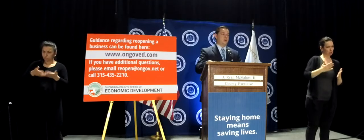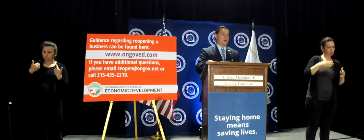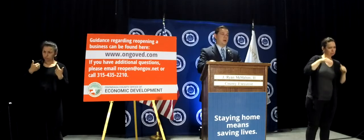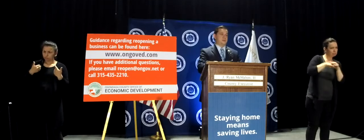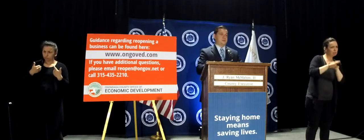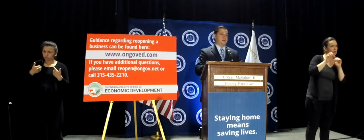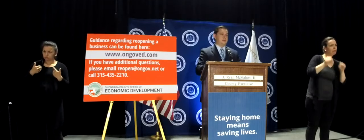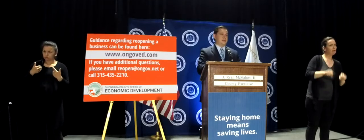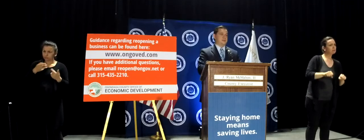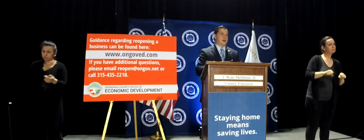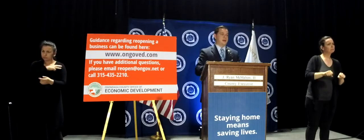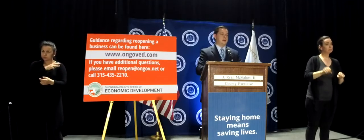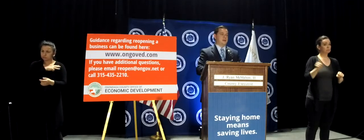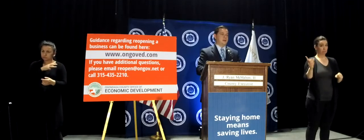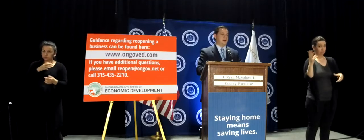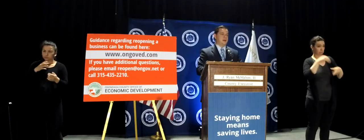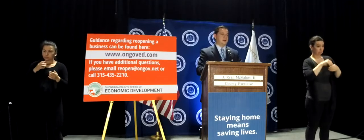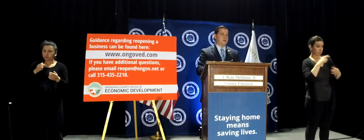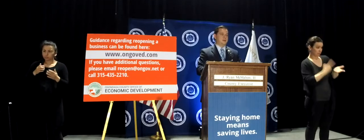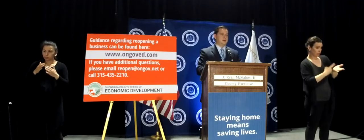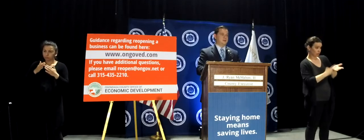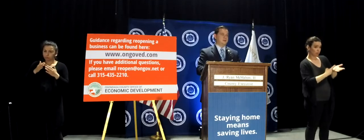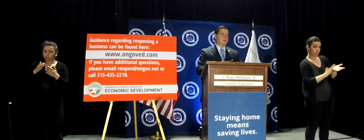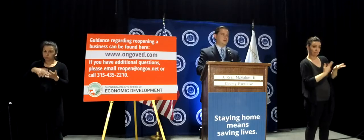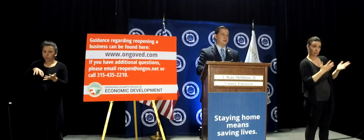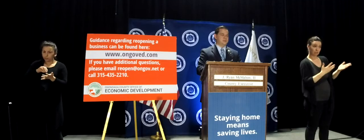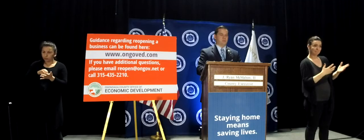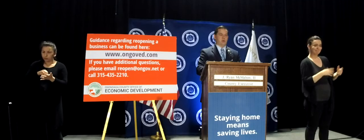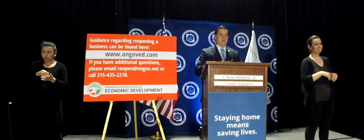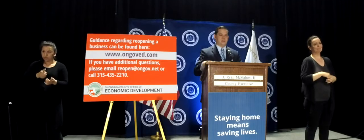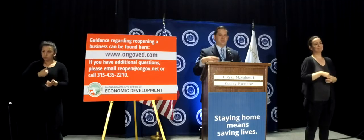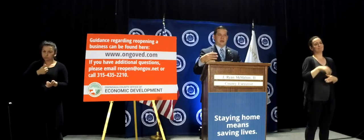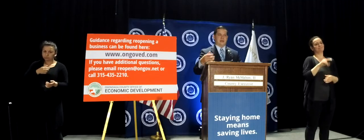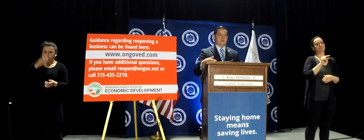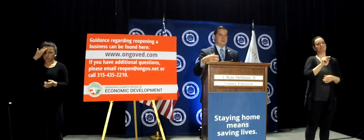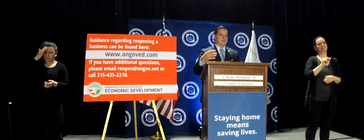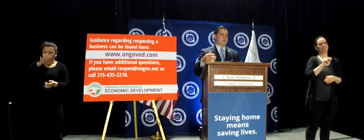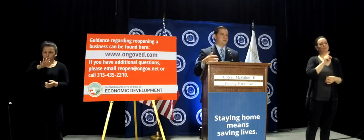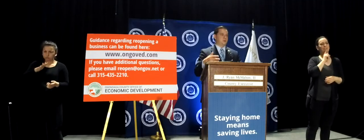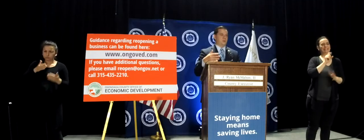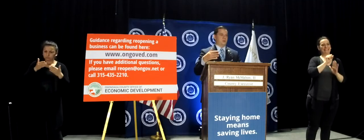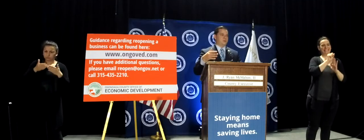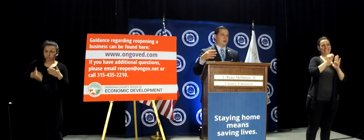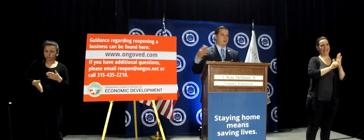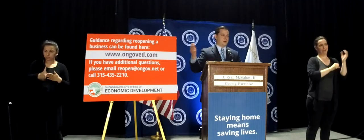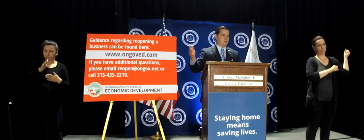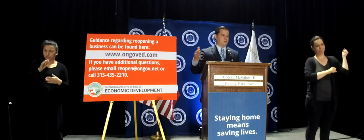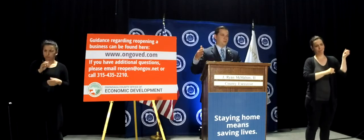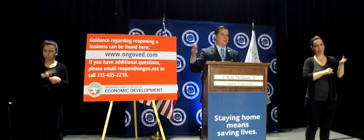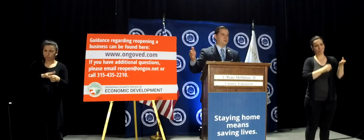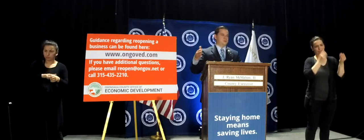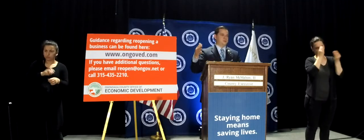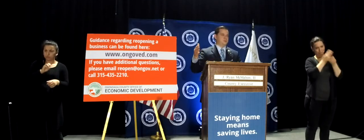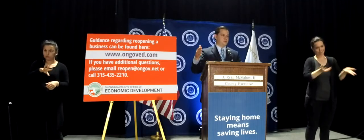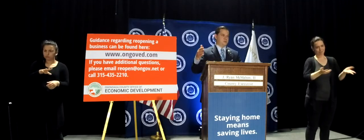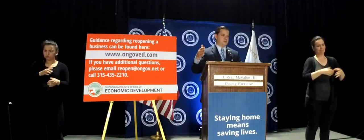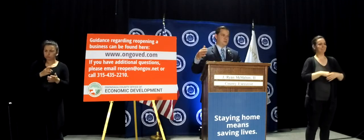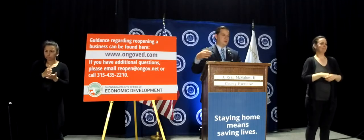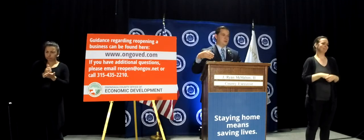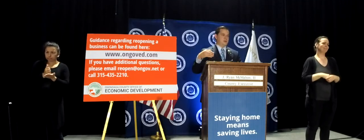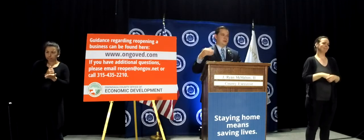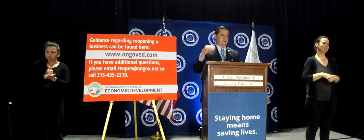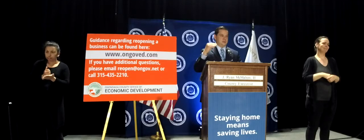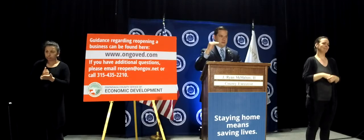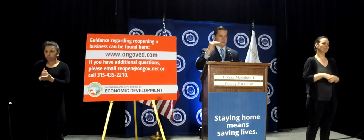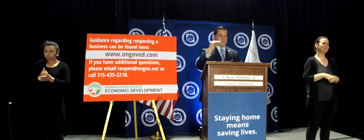are to test that. And it's important that you try these things, similar to what we were talking about with religious institutions,